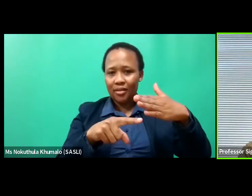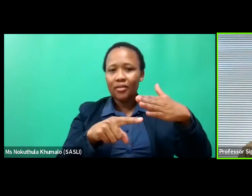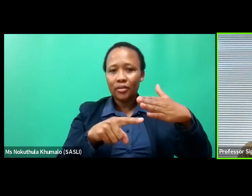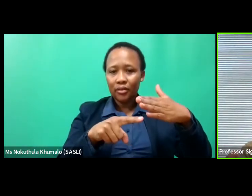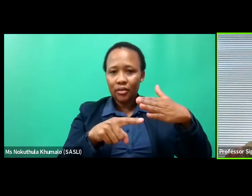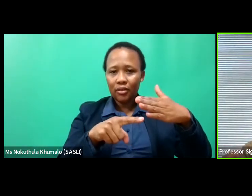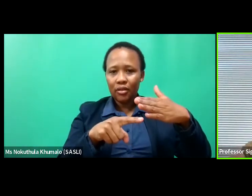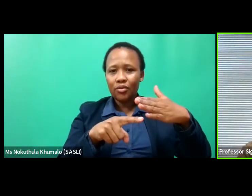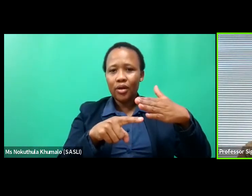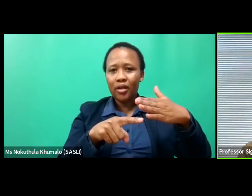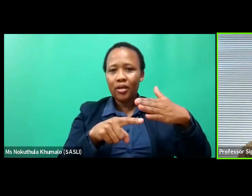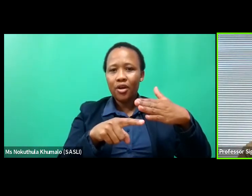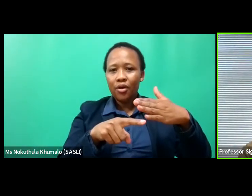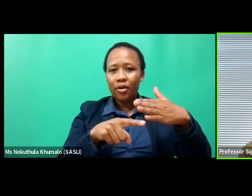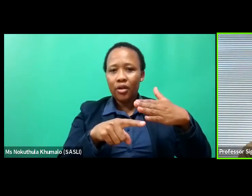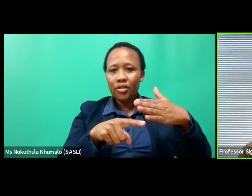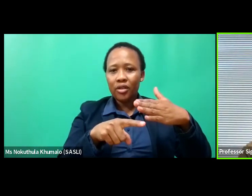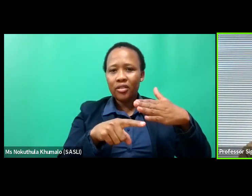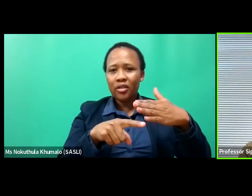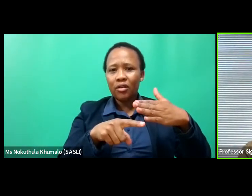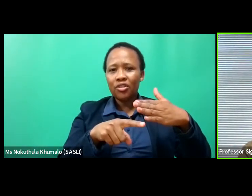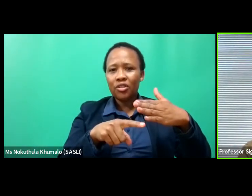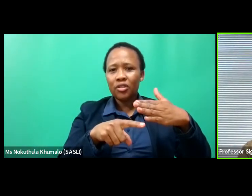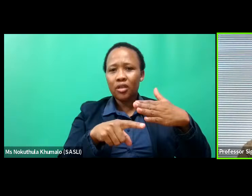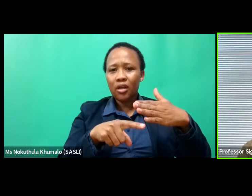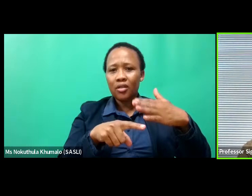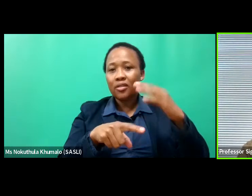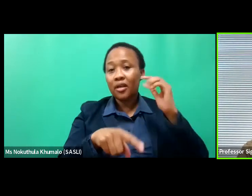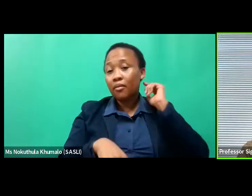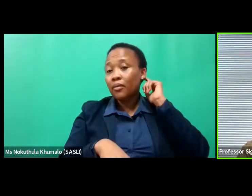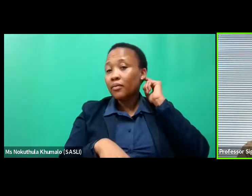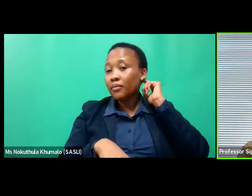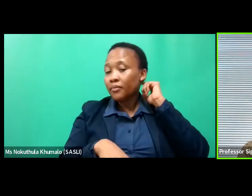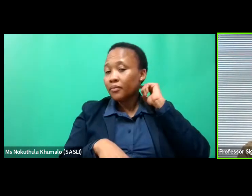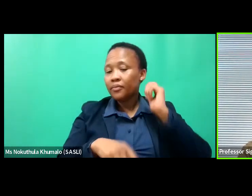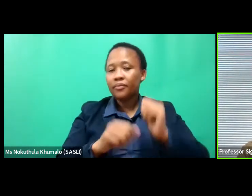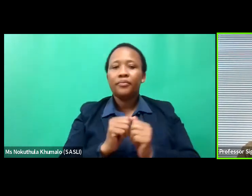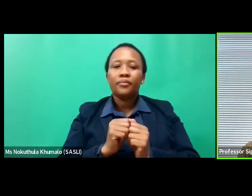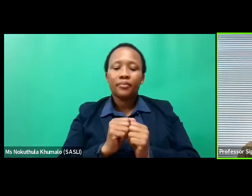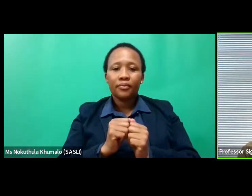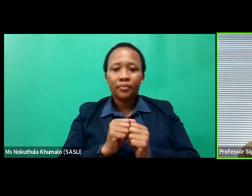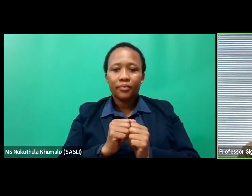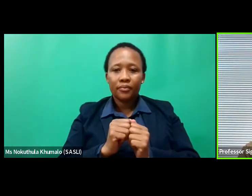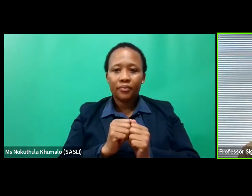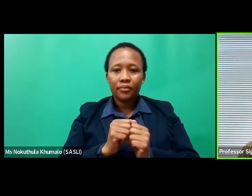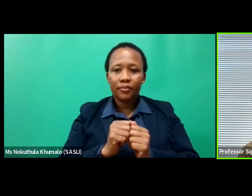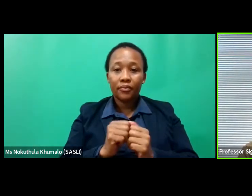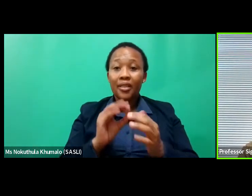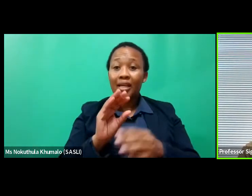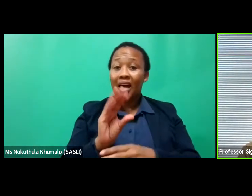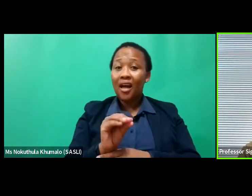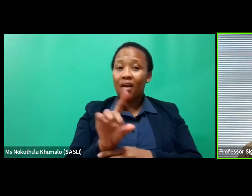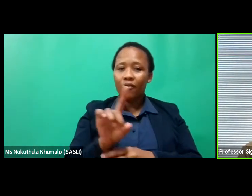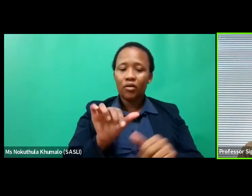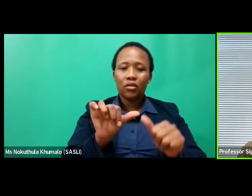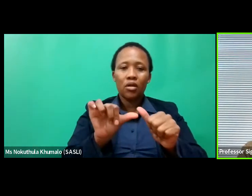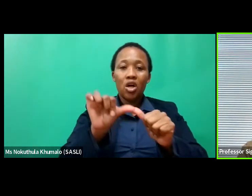a development of oral language for young children. There's hardly a socialization into intellectual